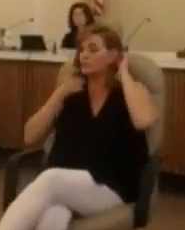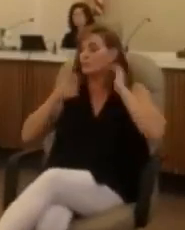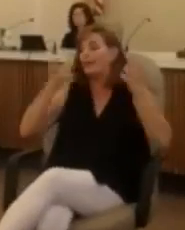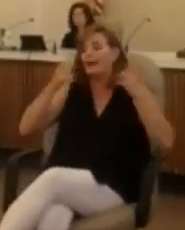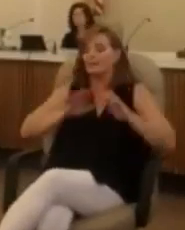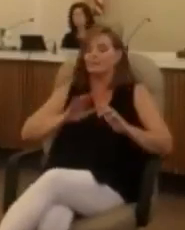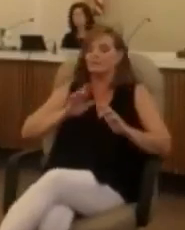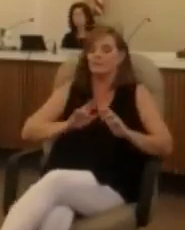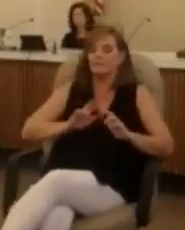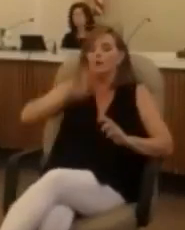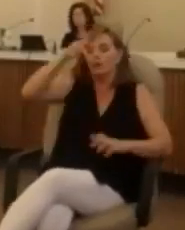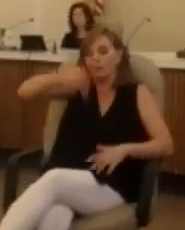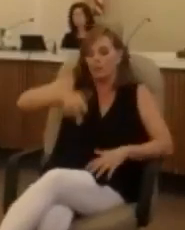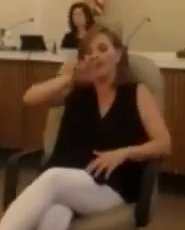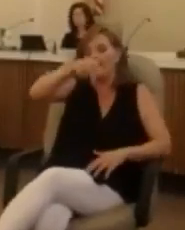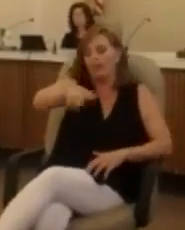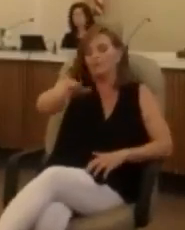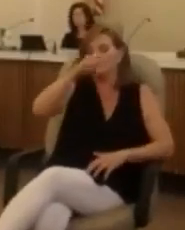pedestrians.